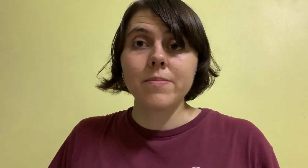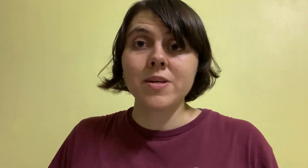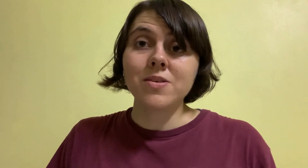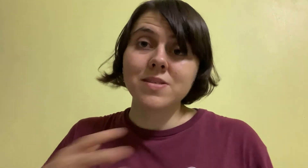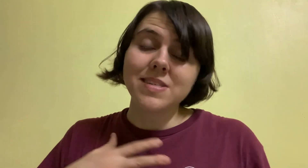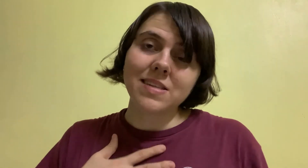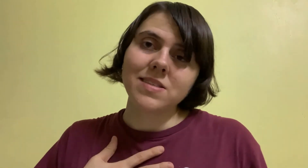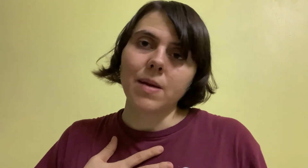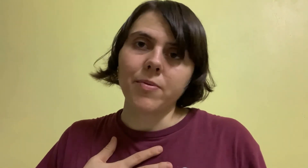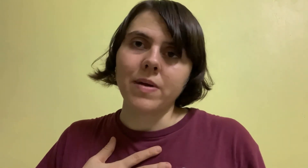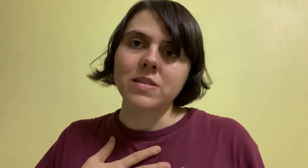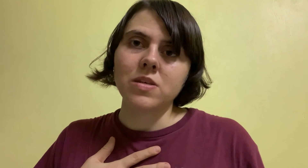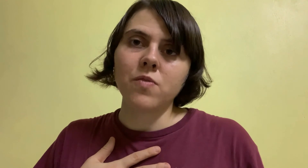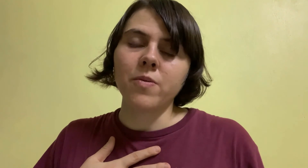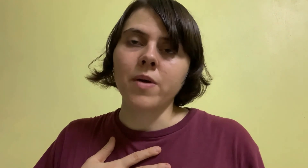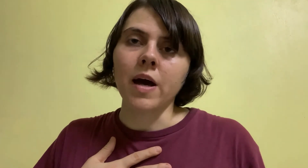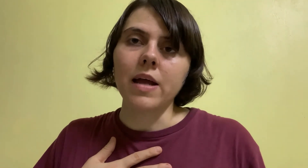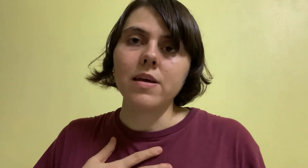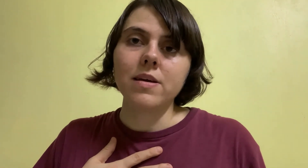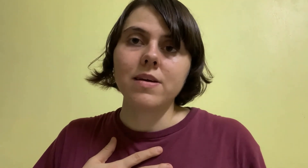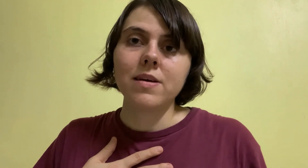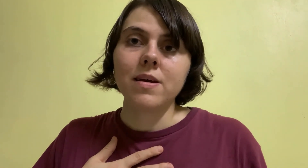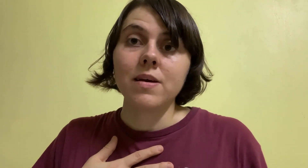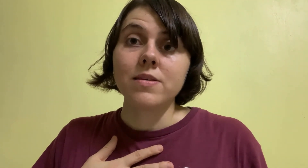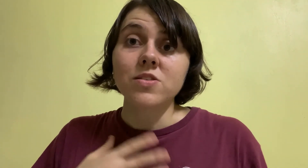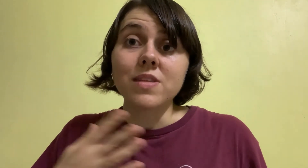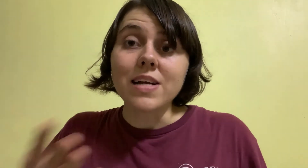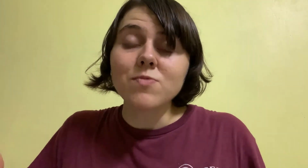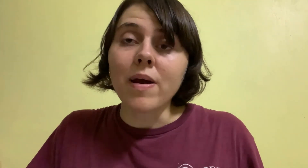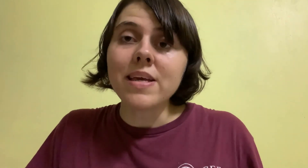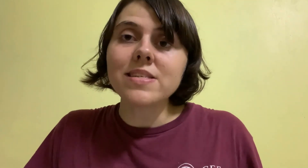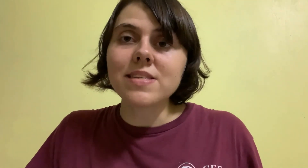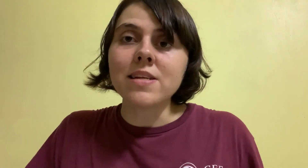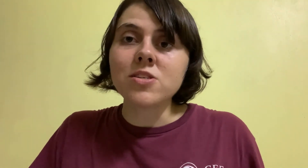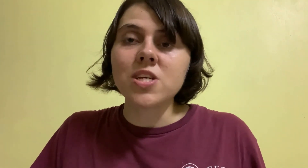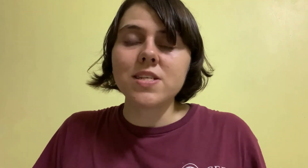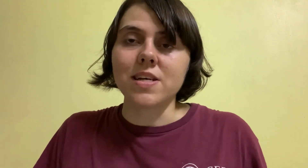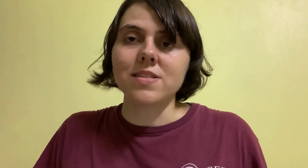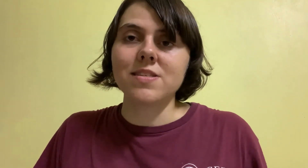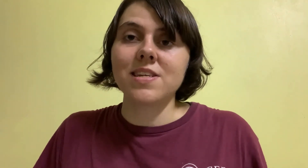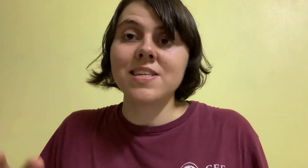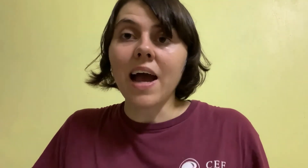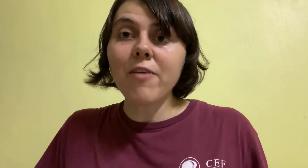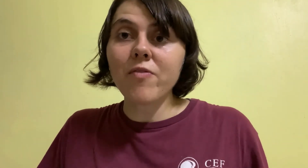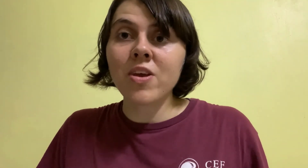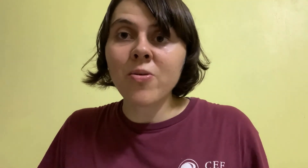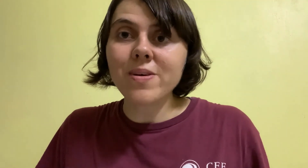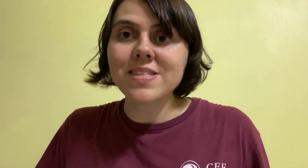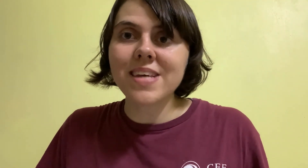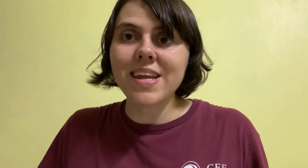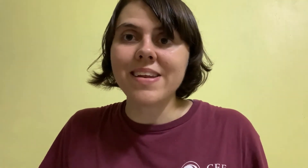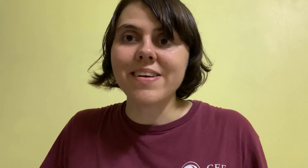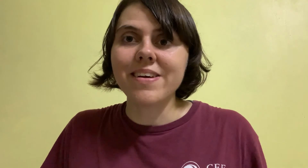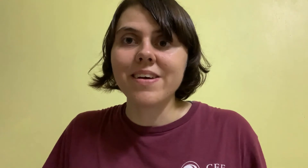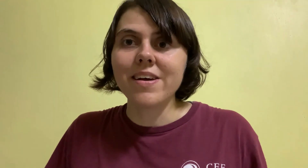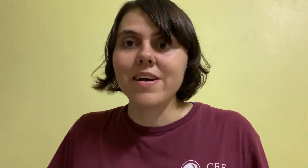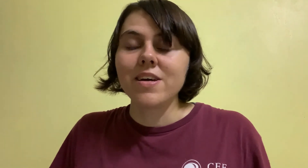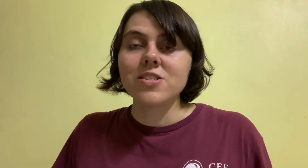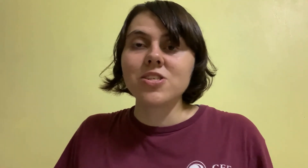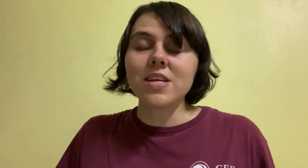your sin separates you from God. So that's why he sent Jesus to die for your sin.